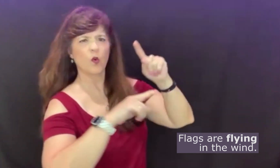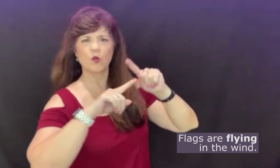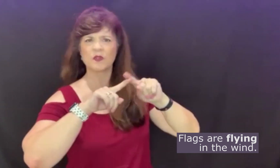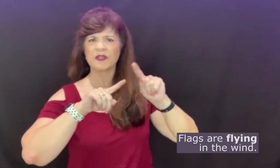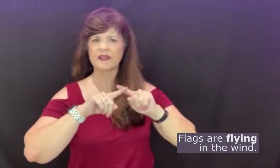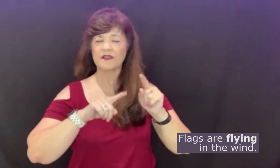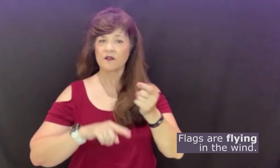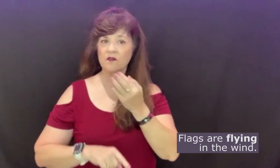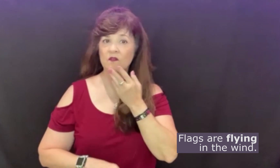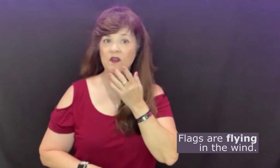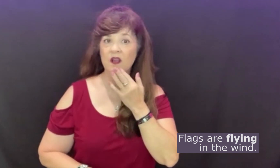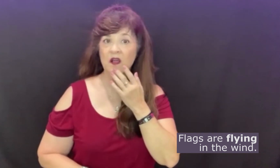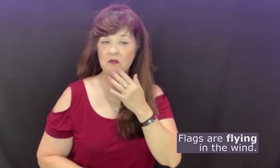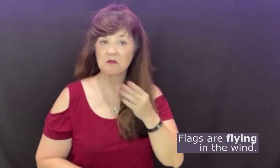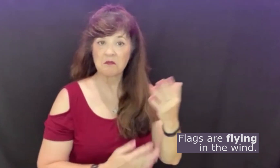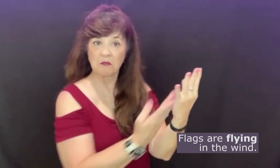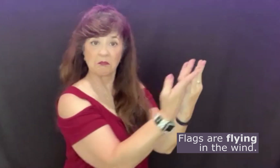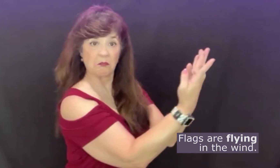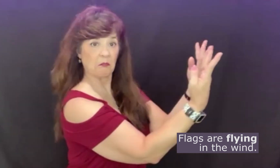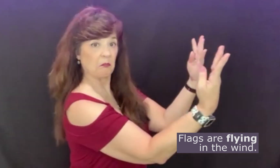were flying in the wind.